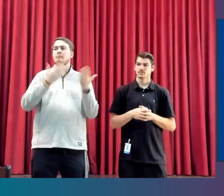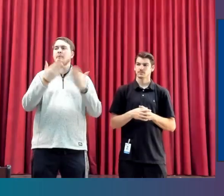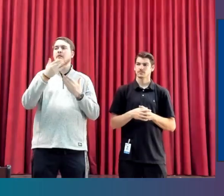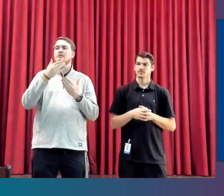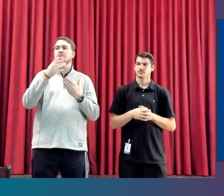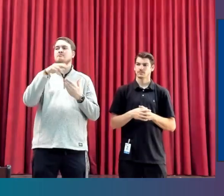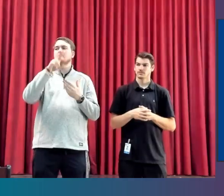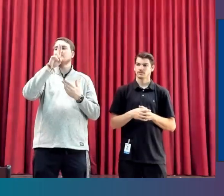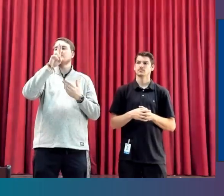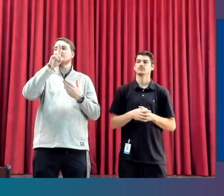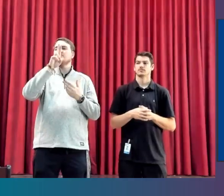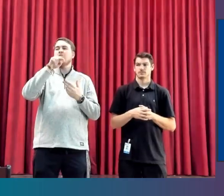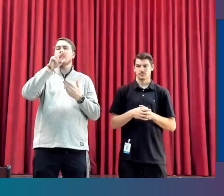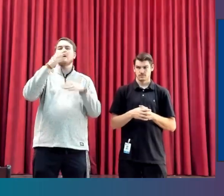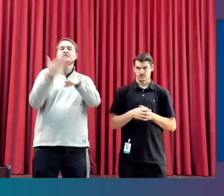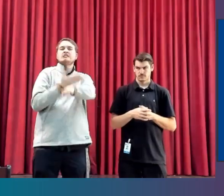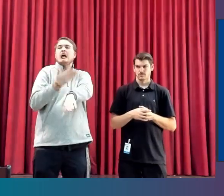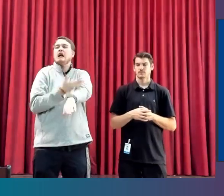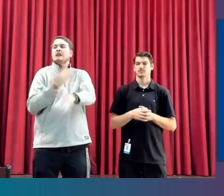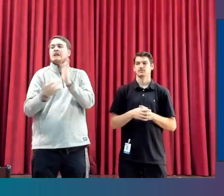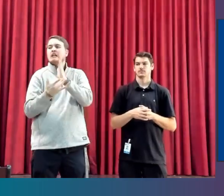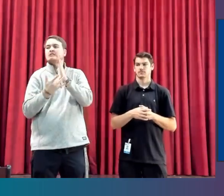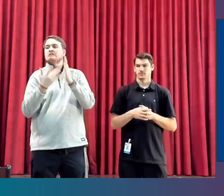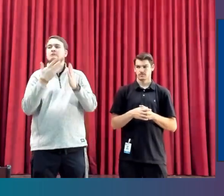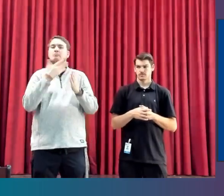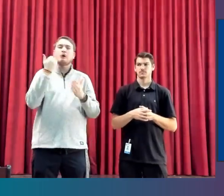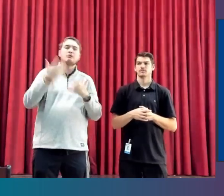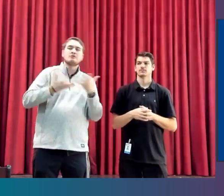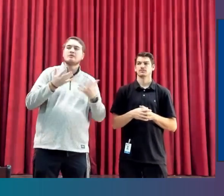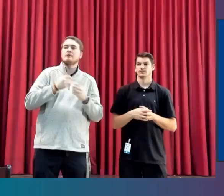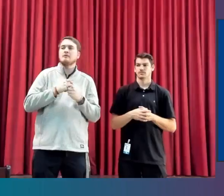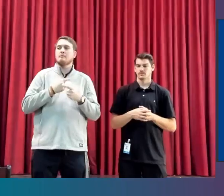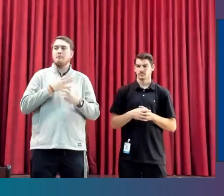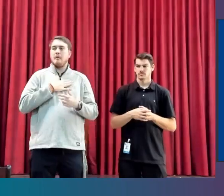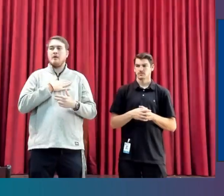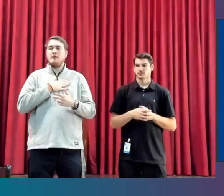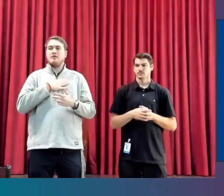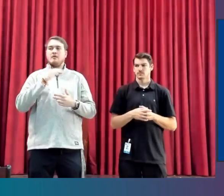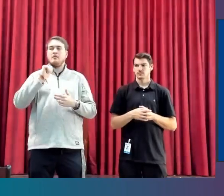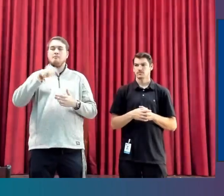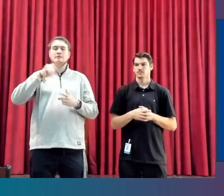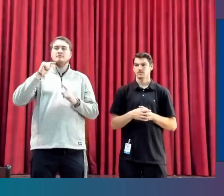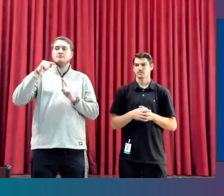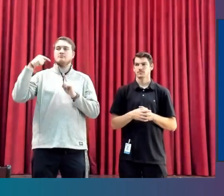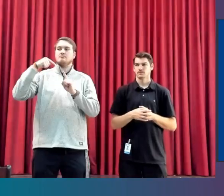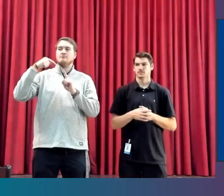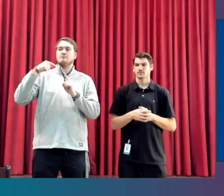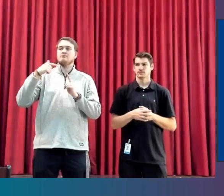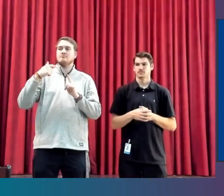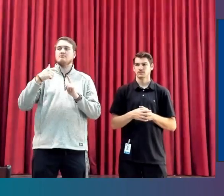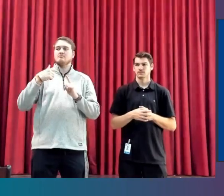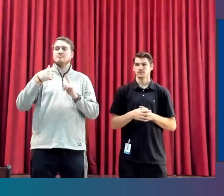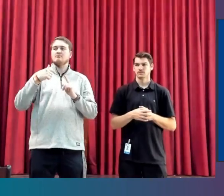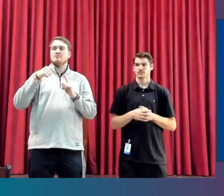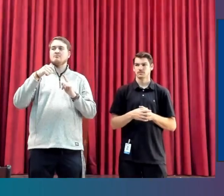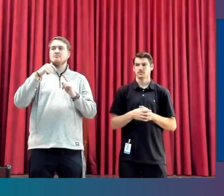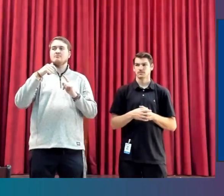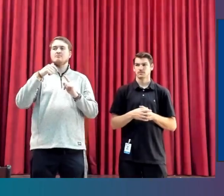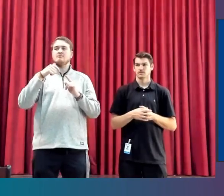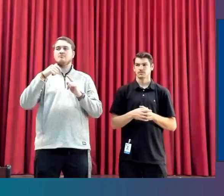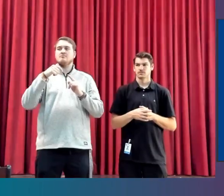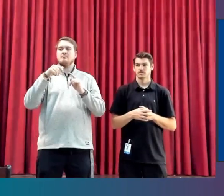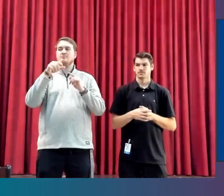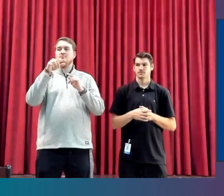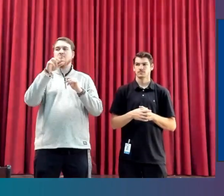seeing these complaints. I think updates in technology, I understand. But my apartment, for